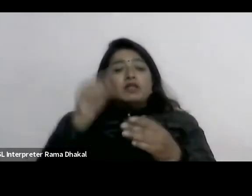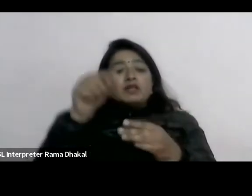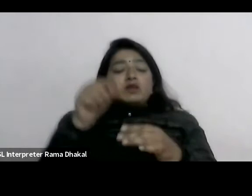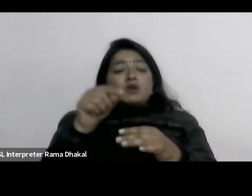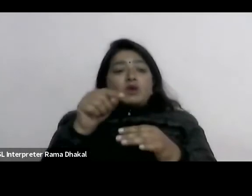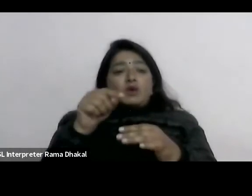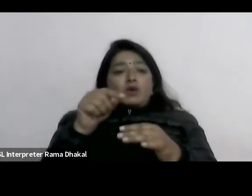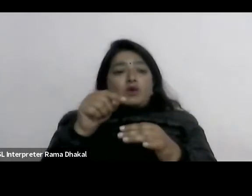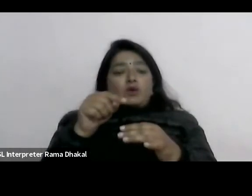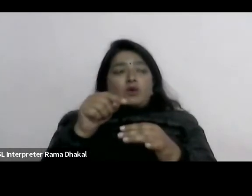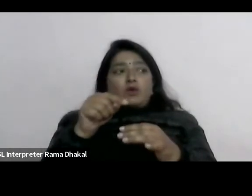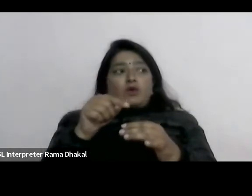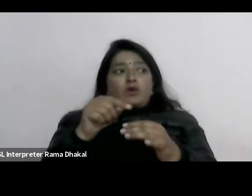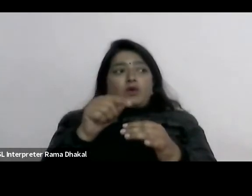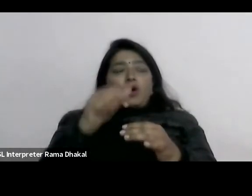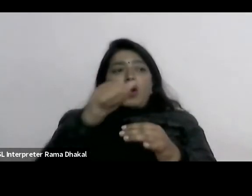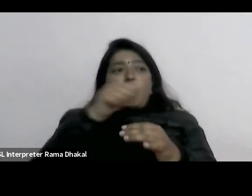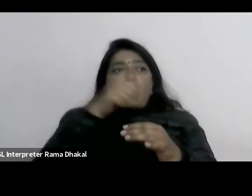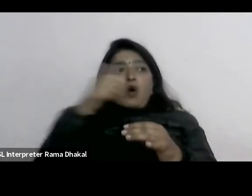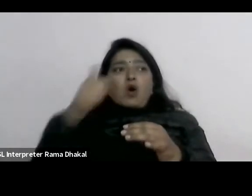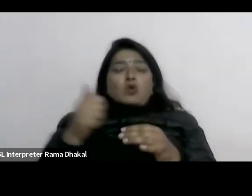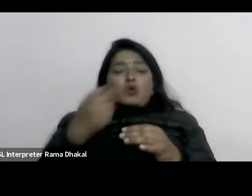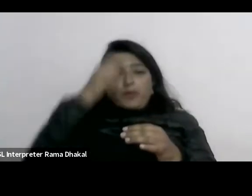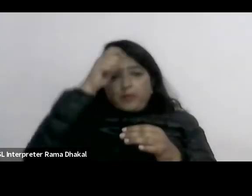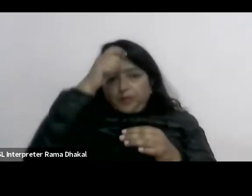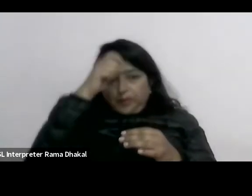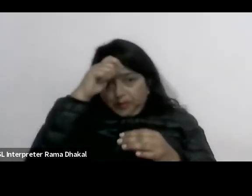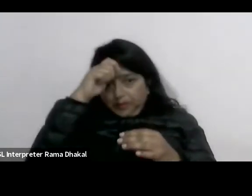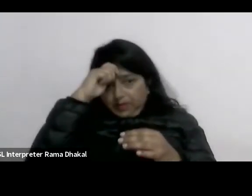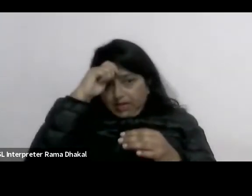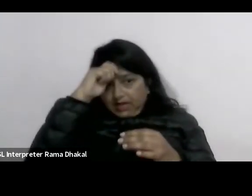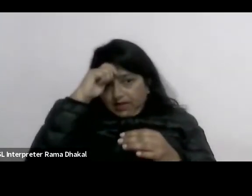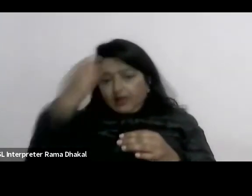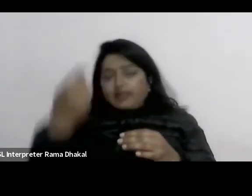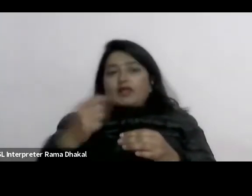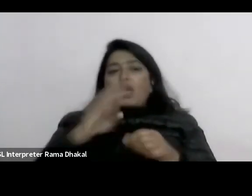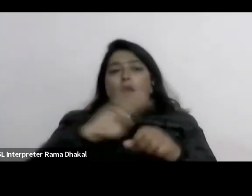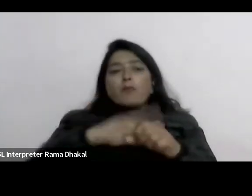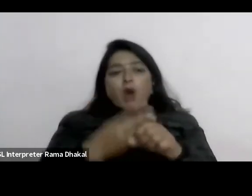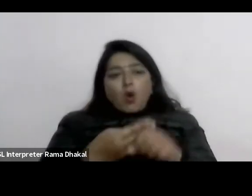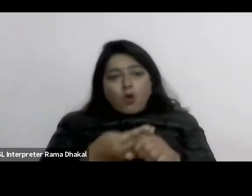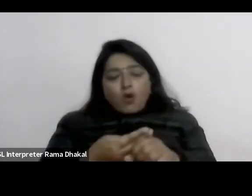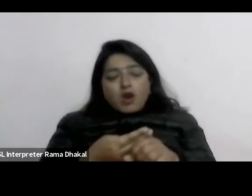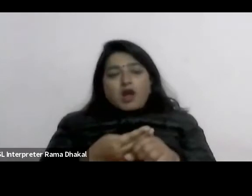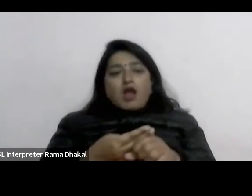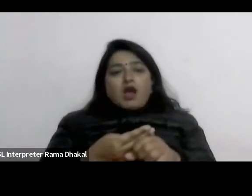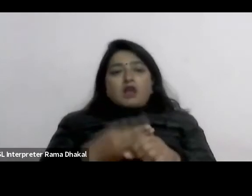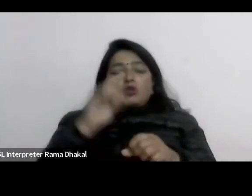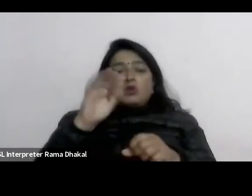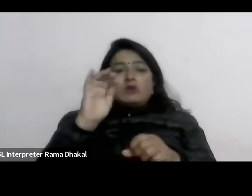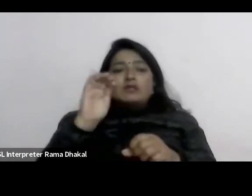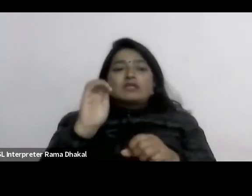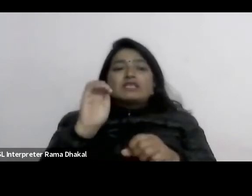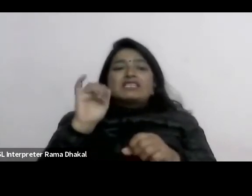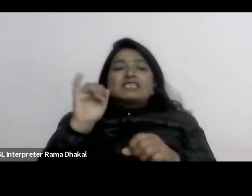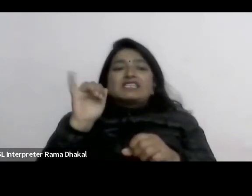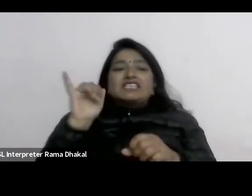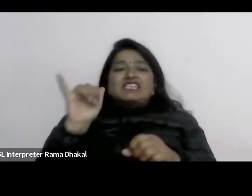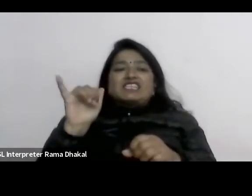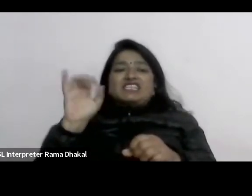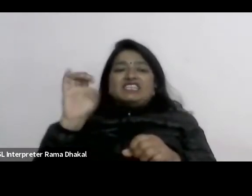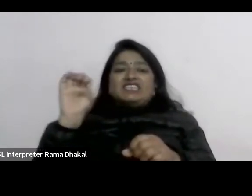of standard that, or the kind of value, or the kind of opportunities that the shadow reporting mechanism of